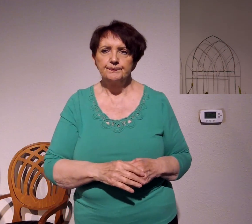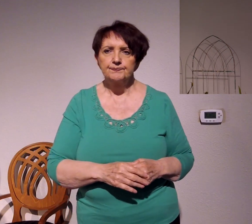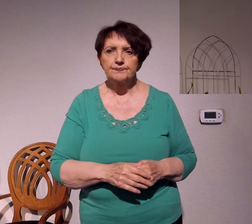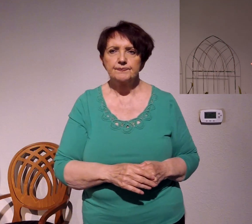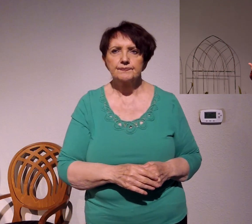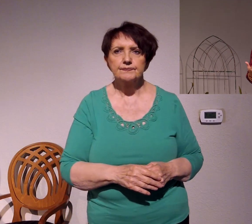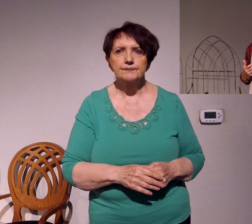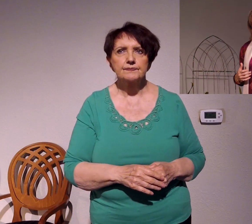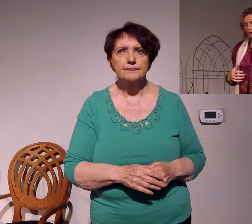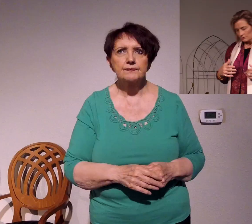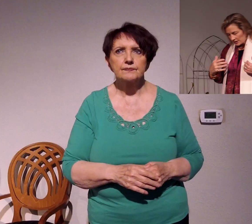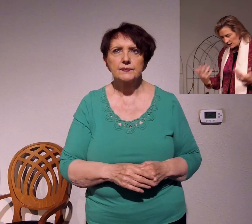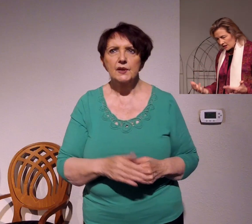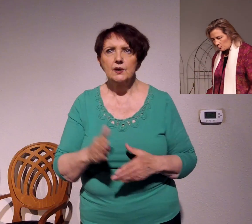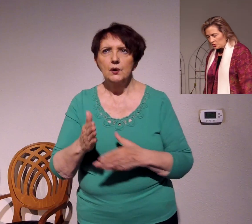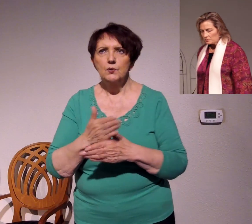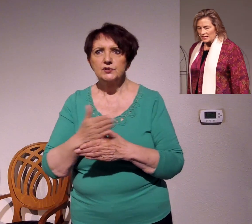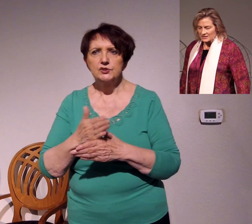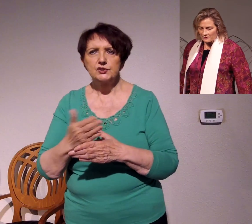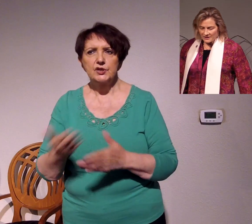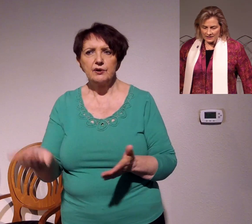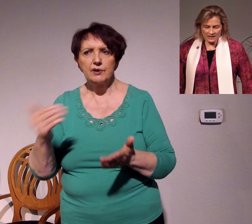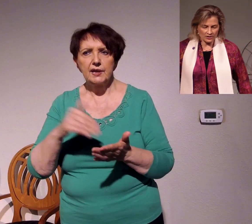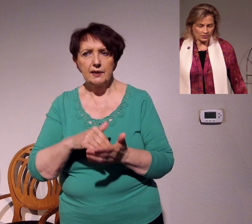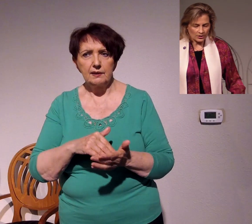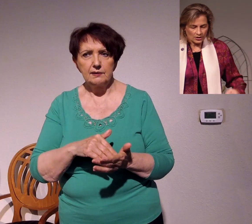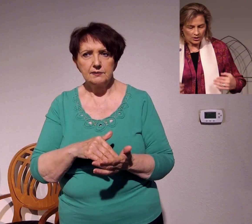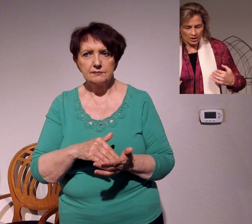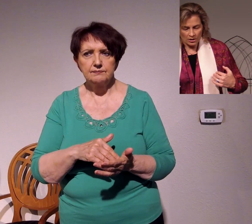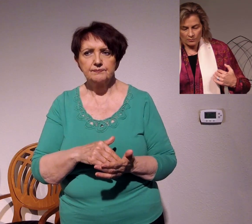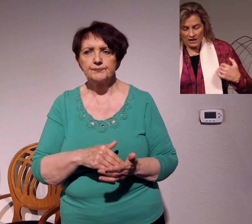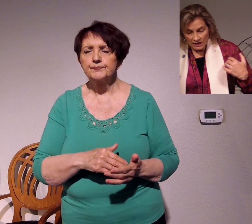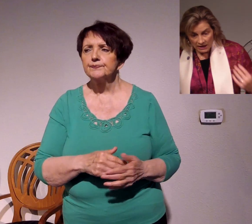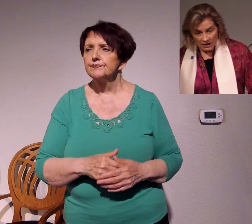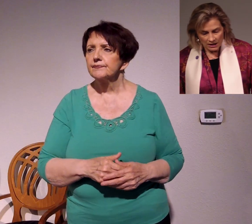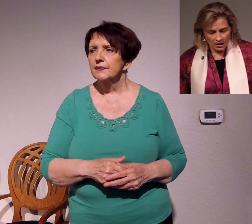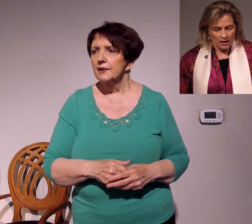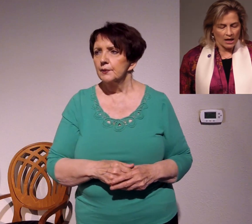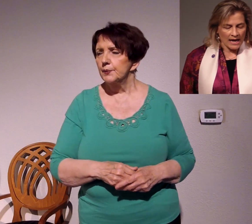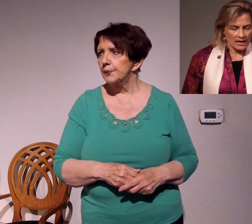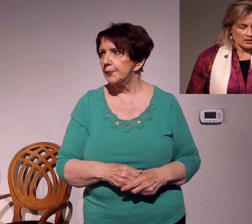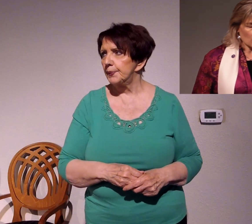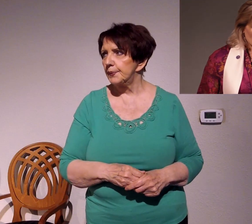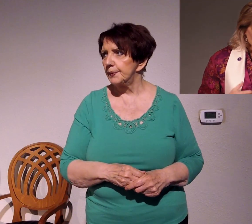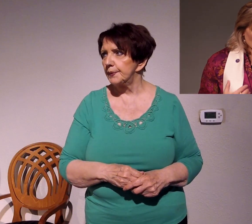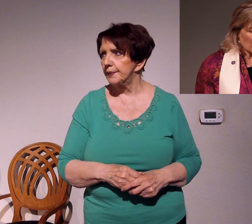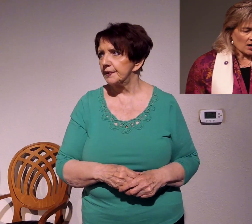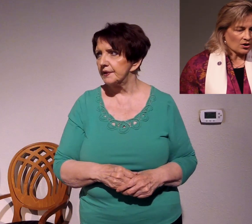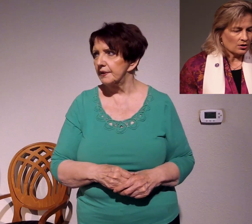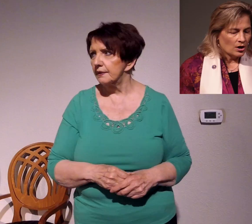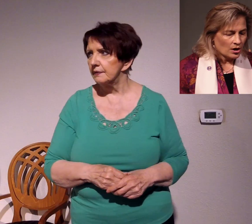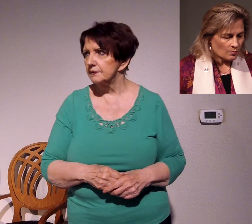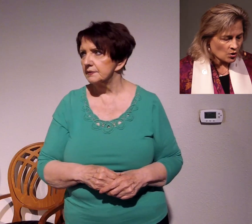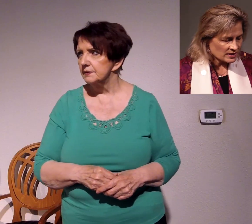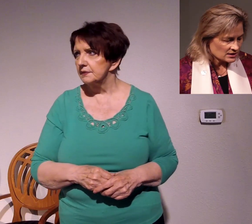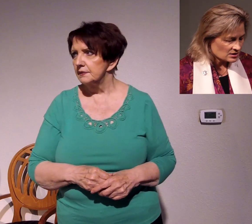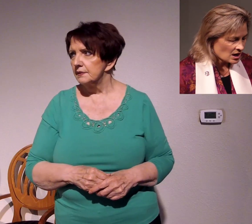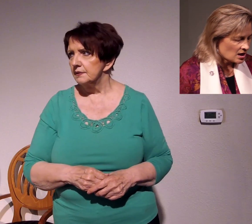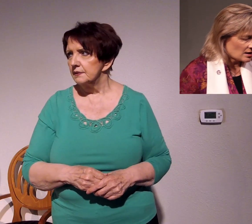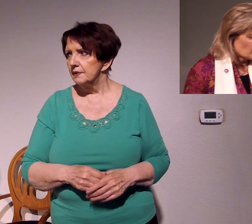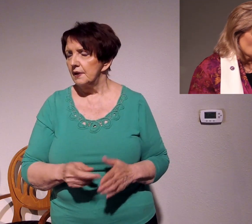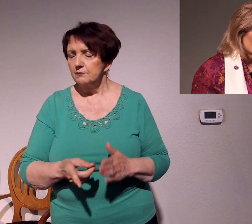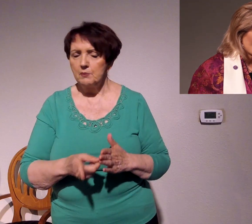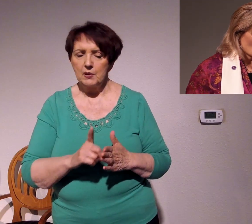So I want to share, again, I'm putting myself out here again, and I want to share a moment